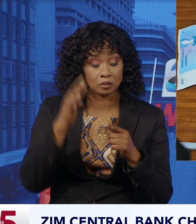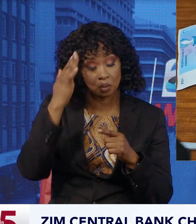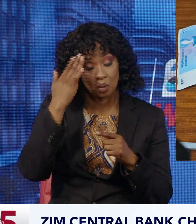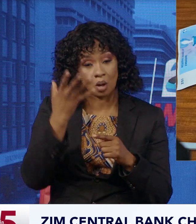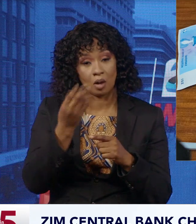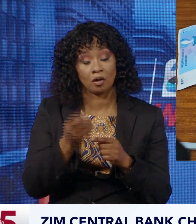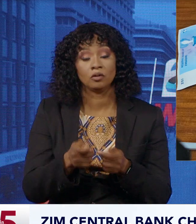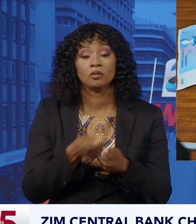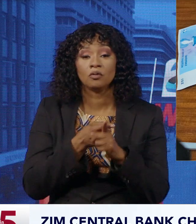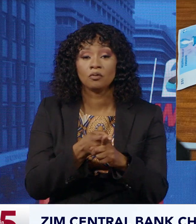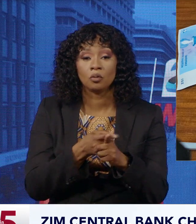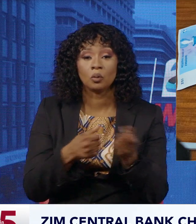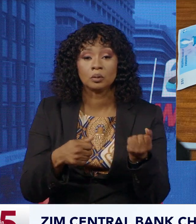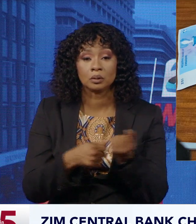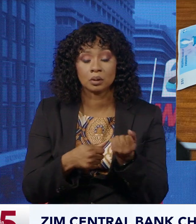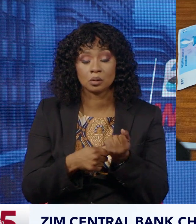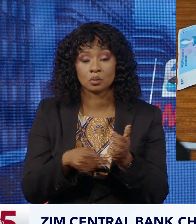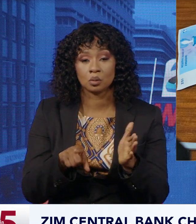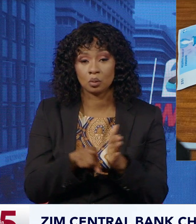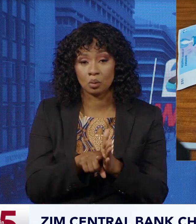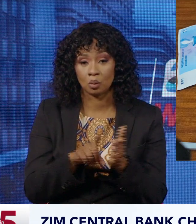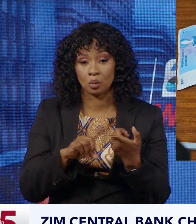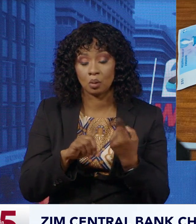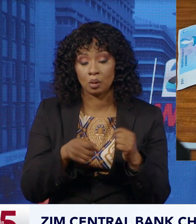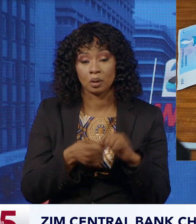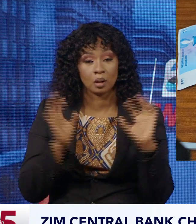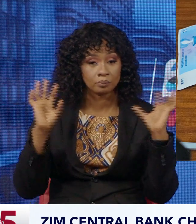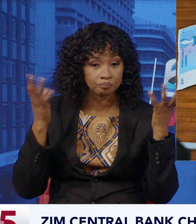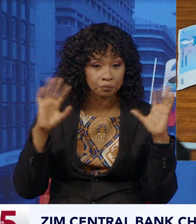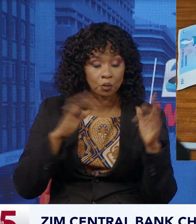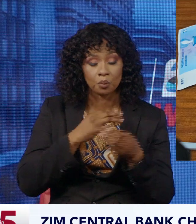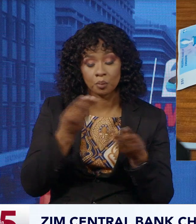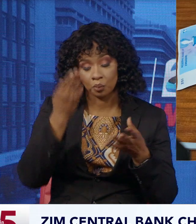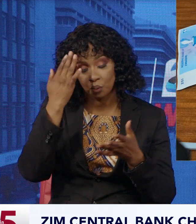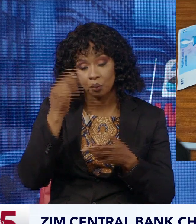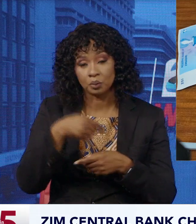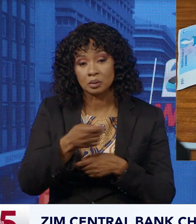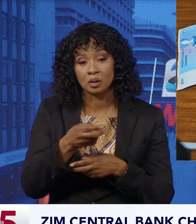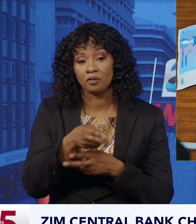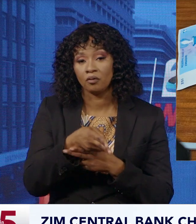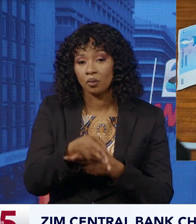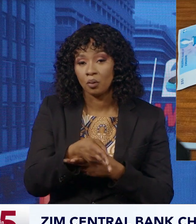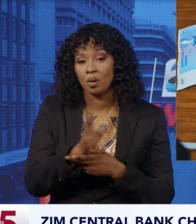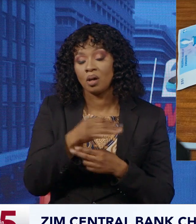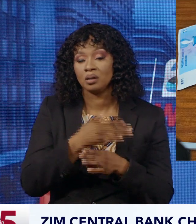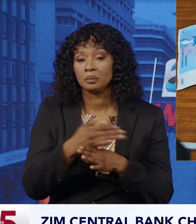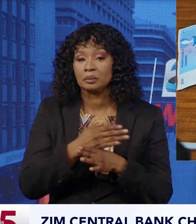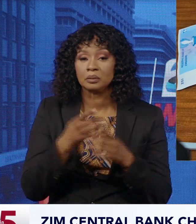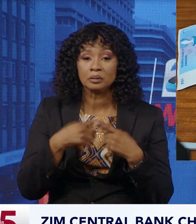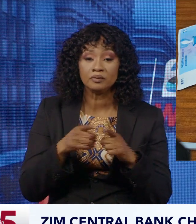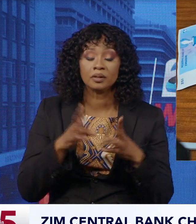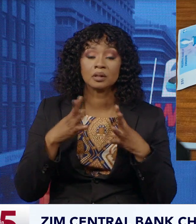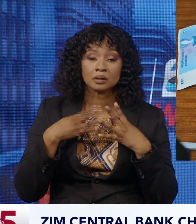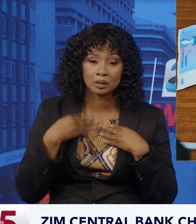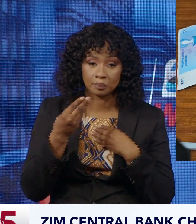tax obligations in the local currency. He implored fuel traders and other merchants to accept payments in ZiG,